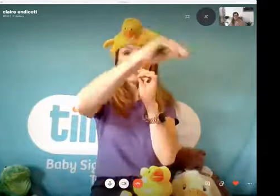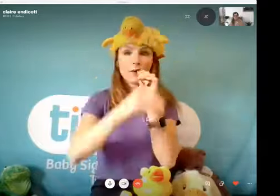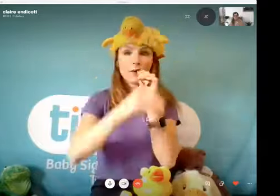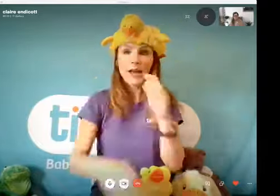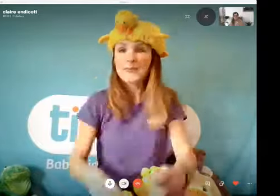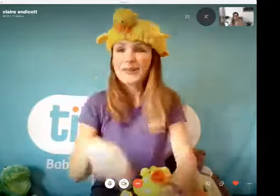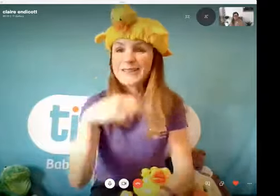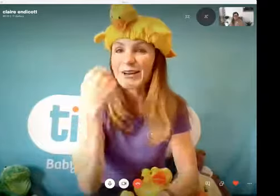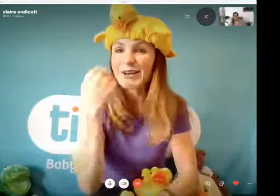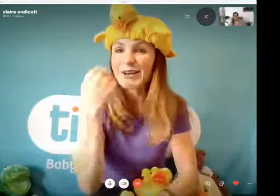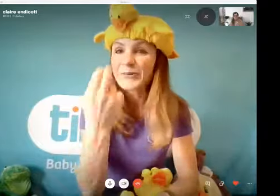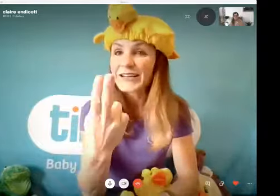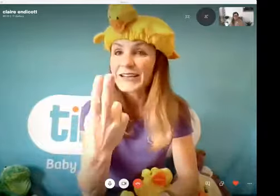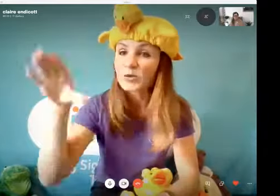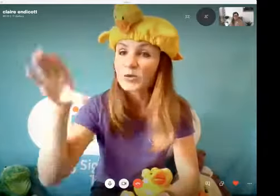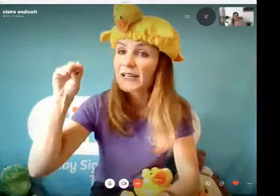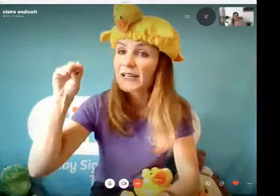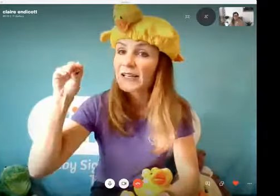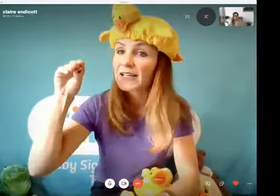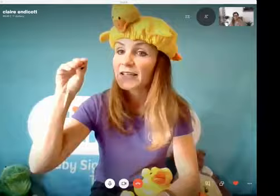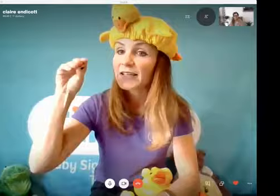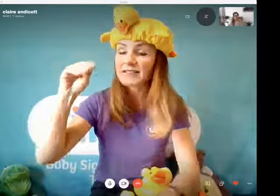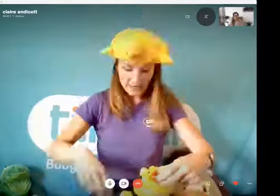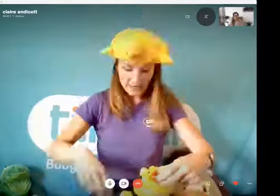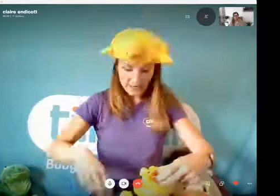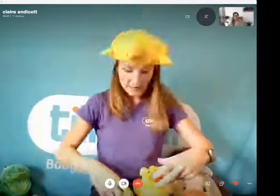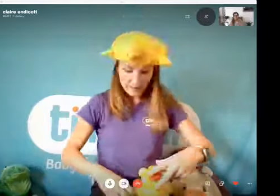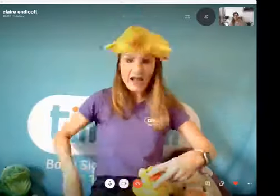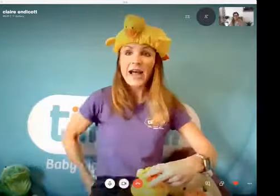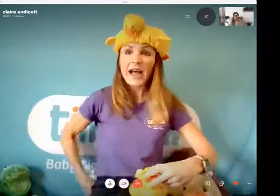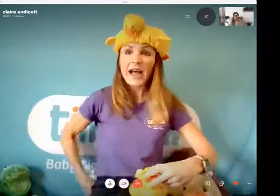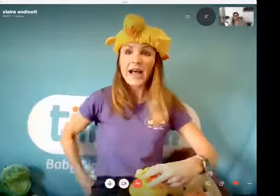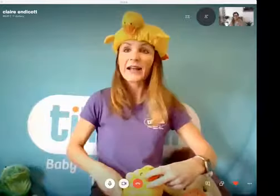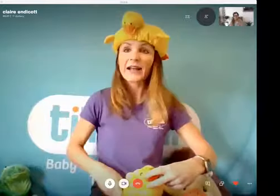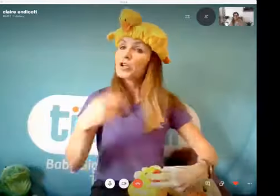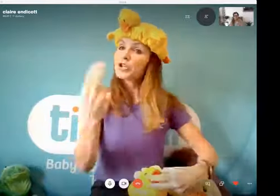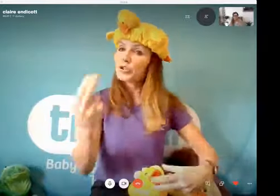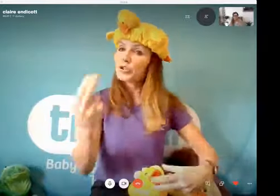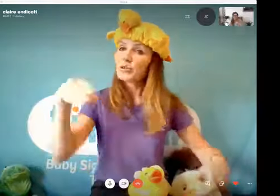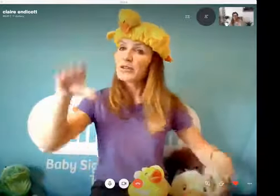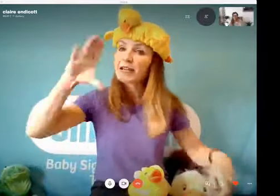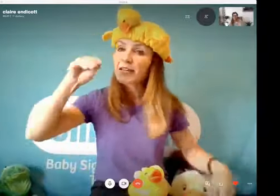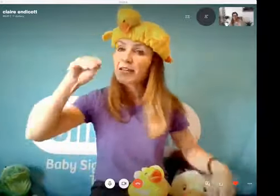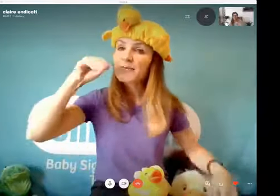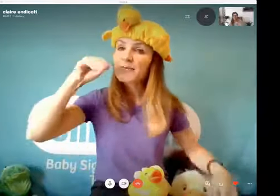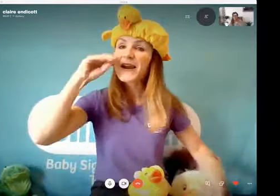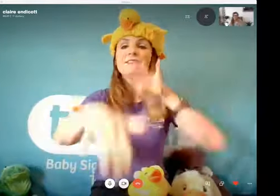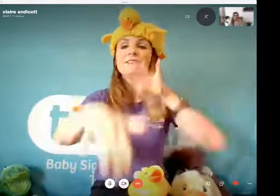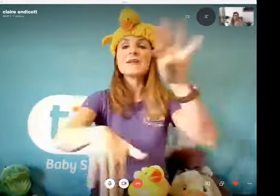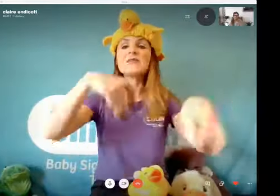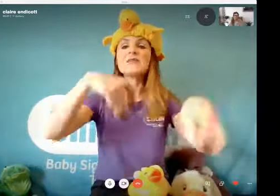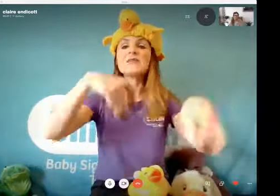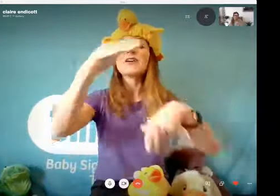but only 2 little ducks came back. 2 little ducks went swimming one